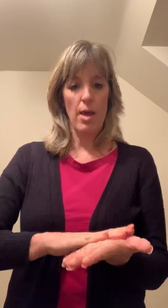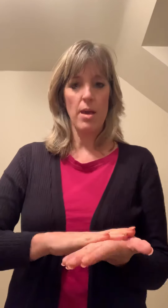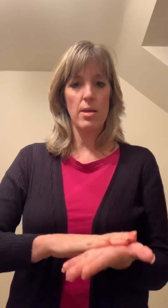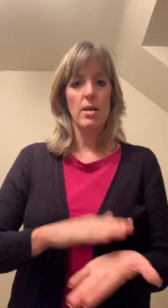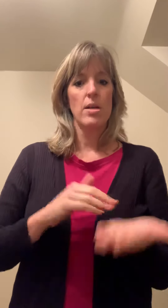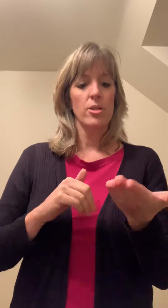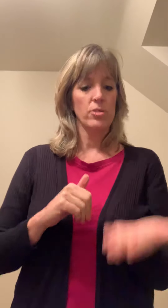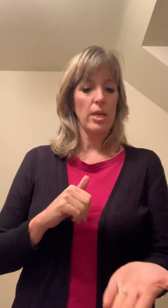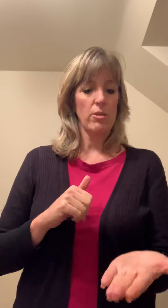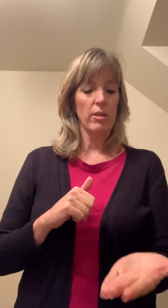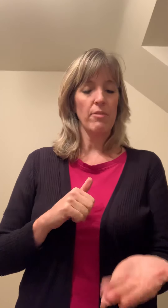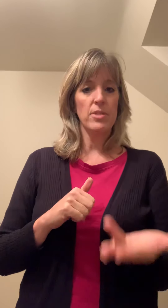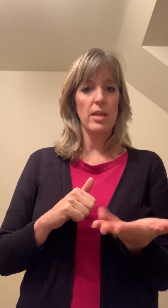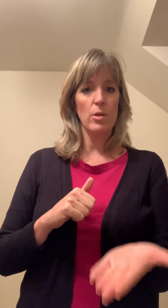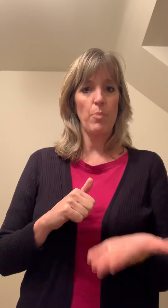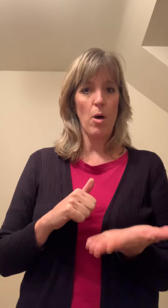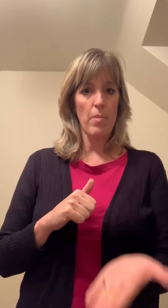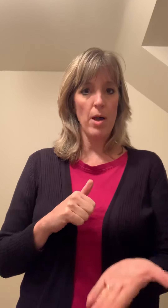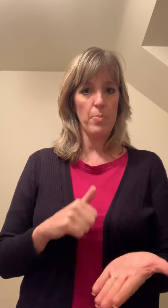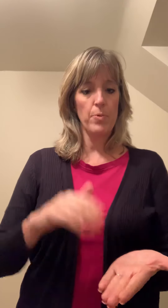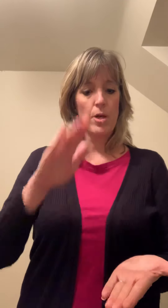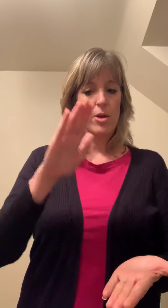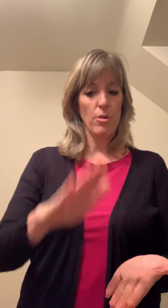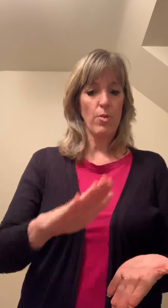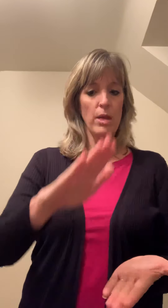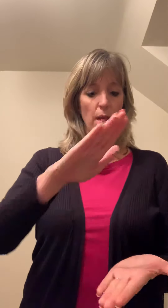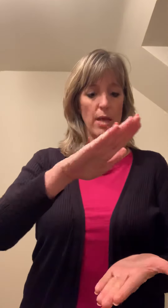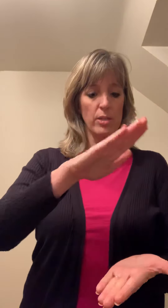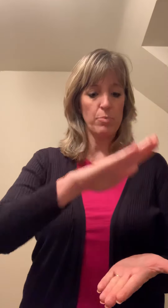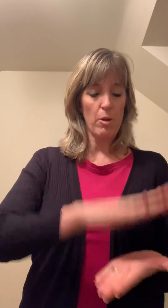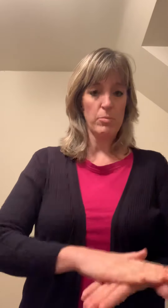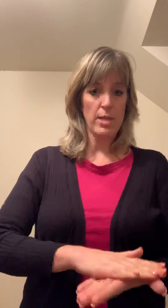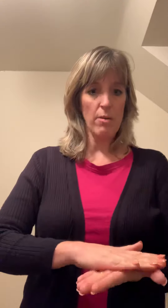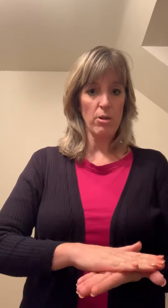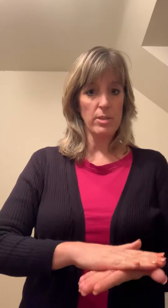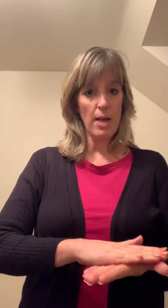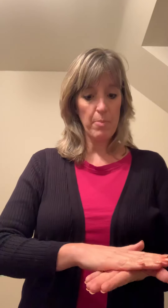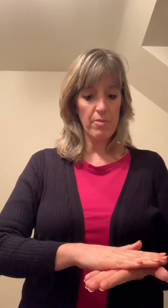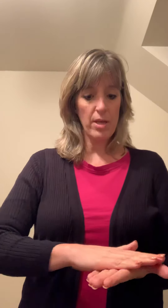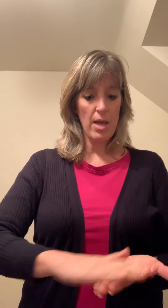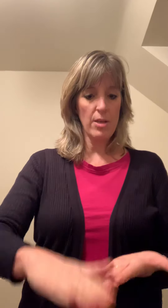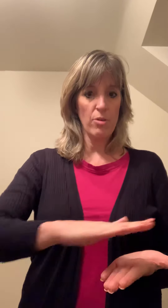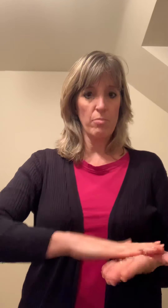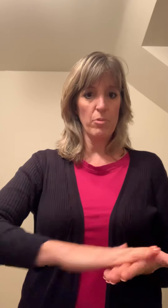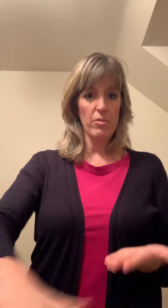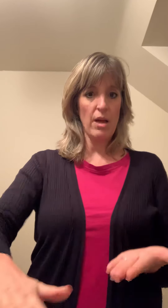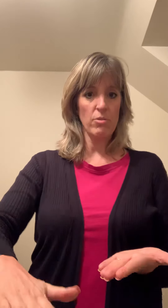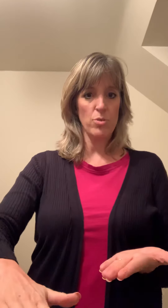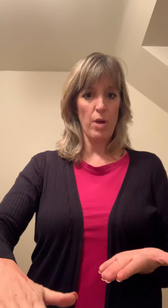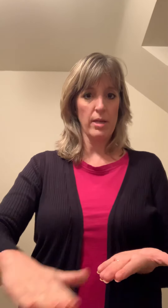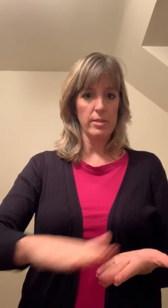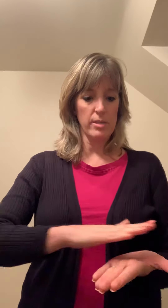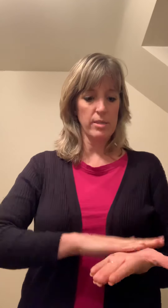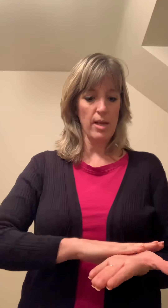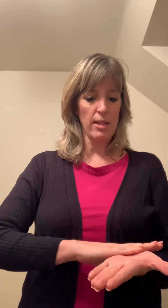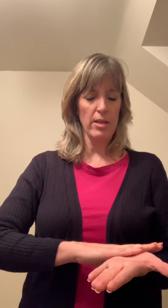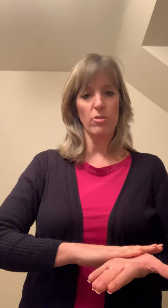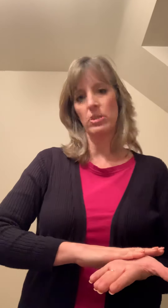okay? You take your left hand palm up, your right hand palm down on top of it, and you move it out twice. It's kind of like you're cleaning